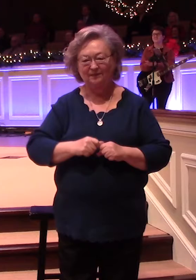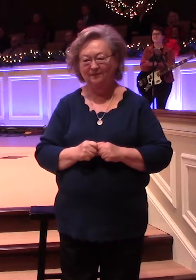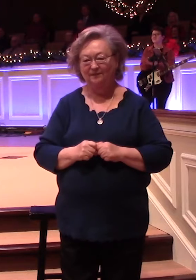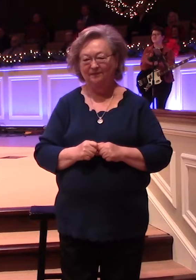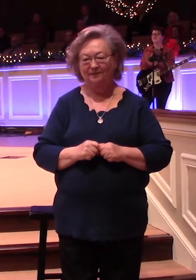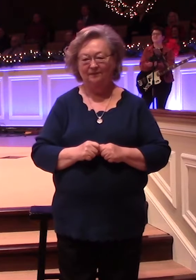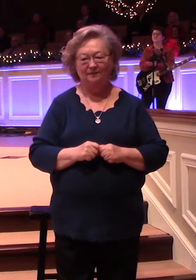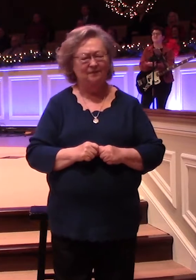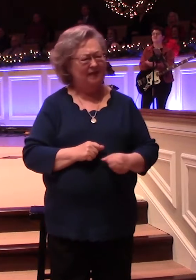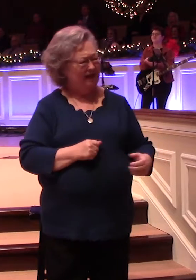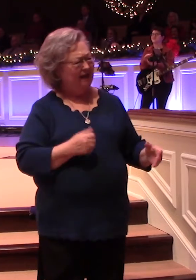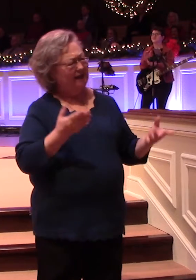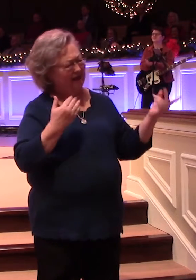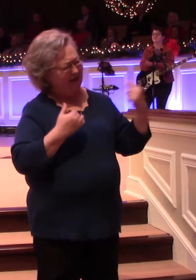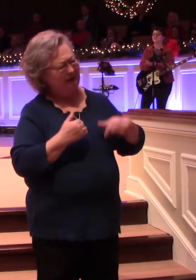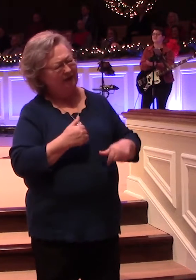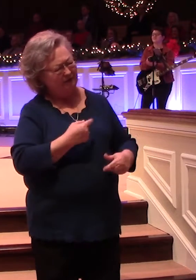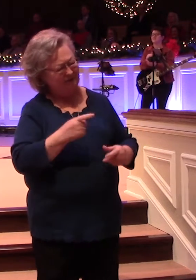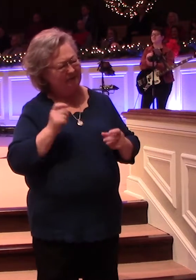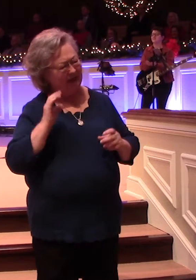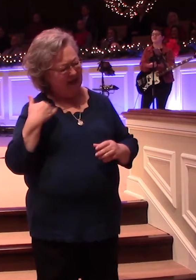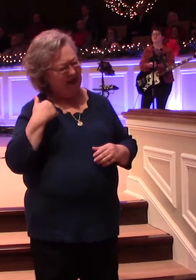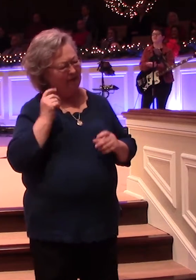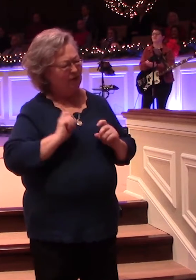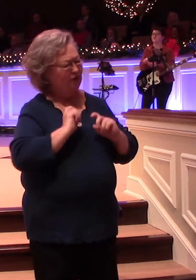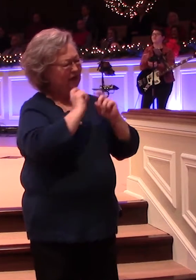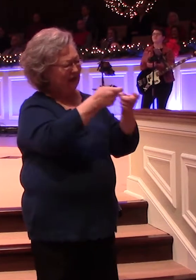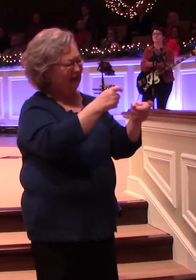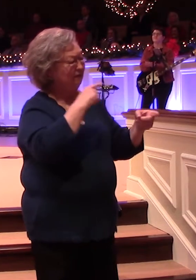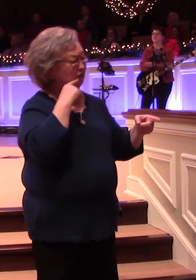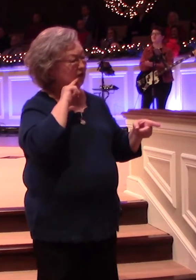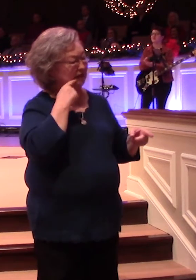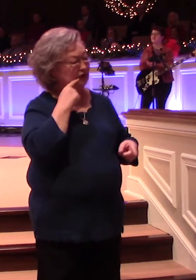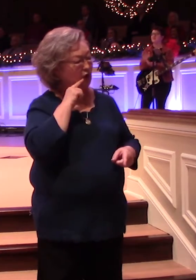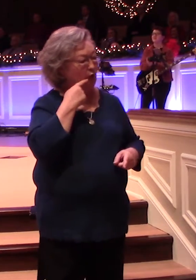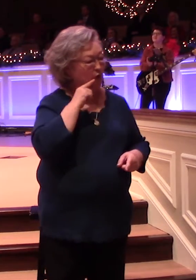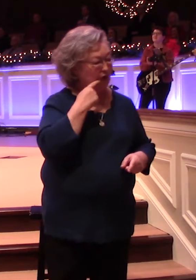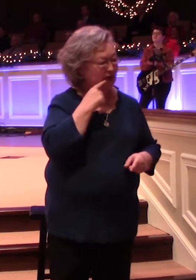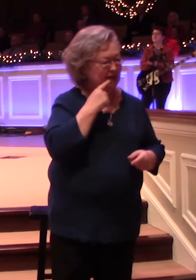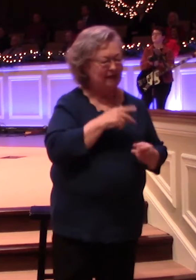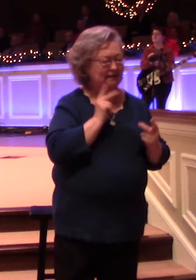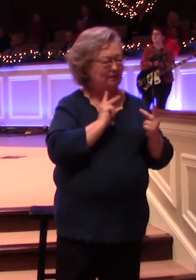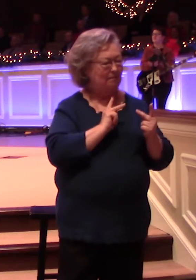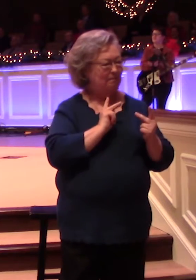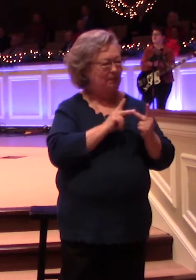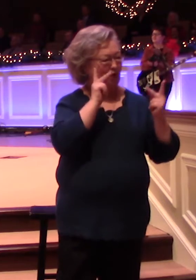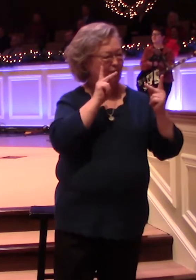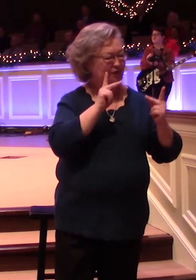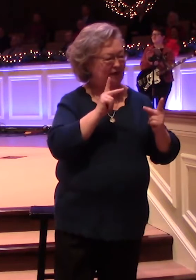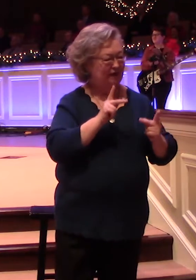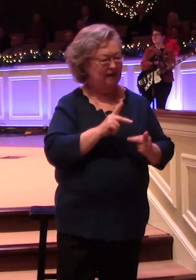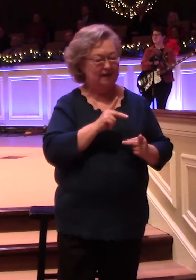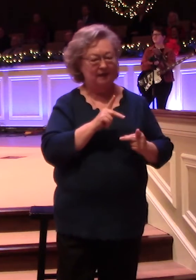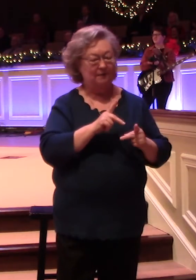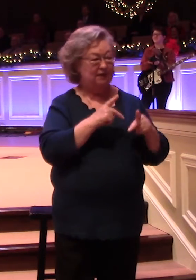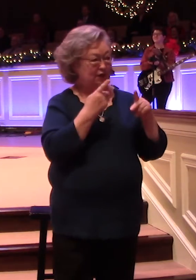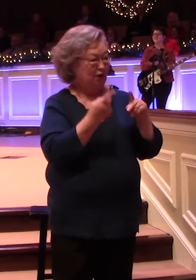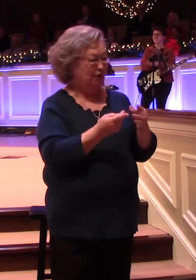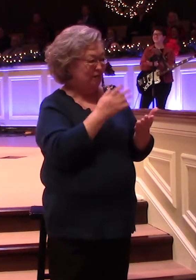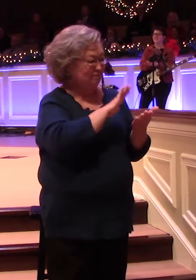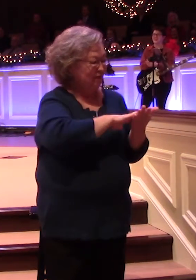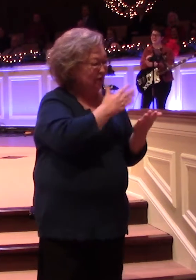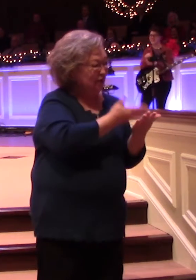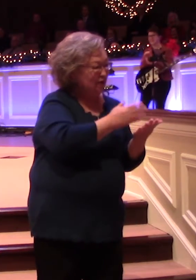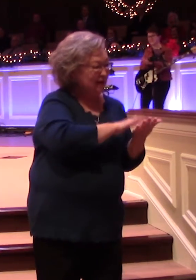Here, boy, today this corn is just right. Boil it up for your supper